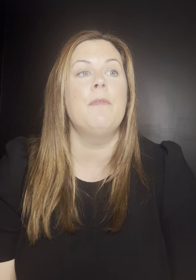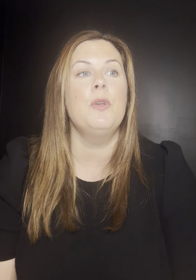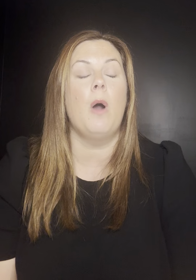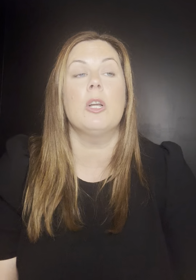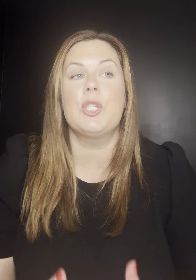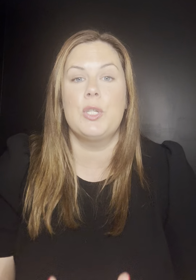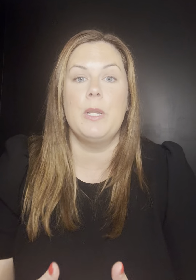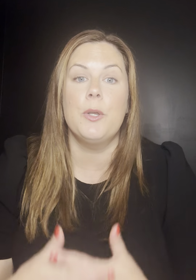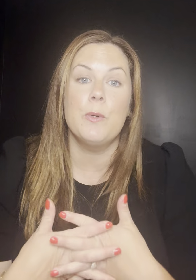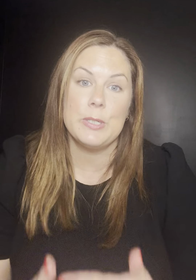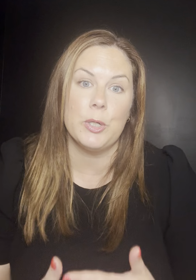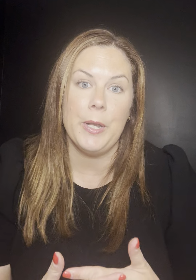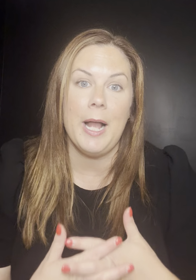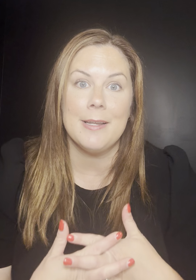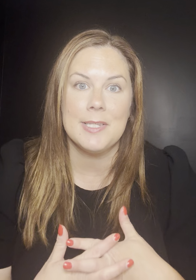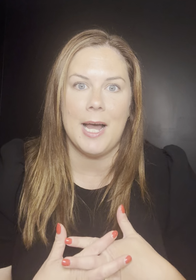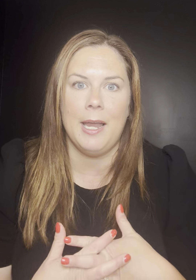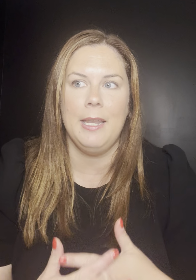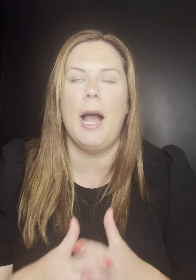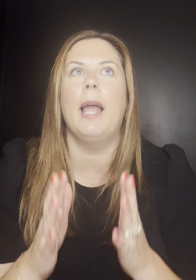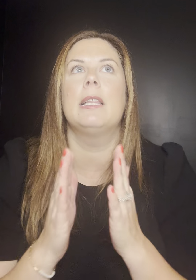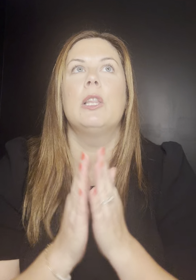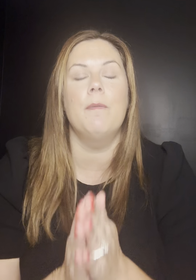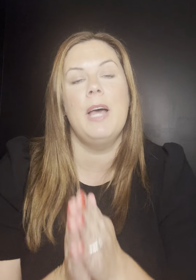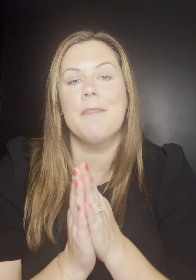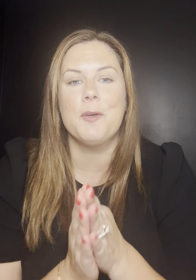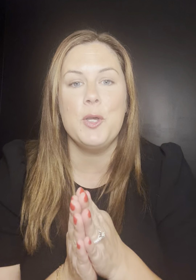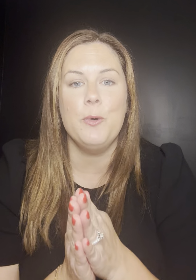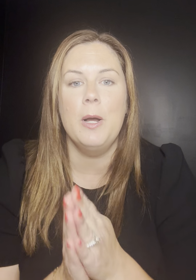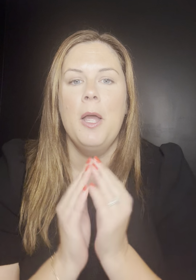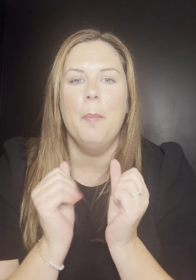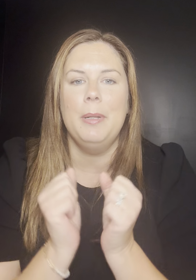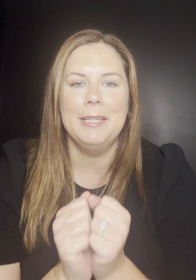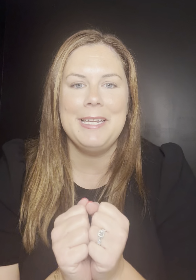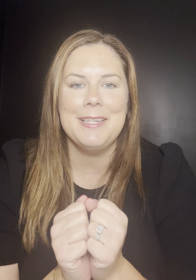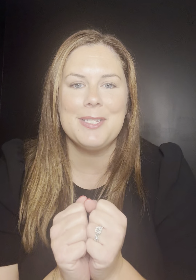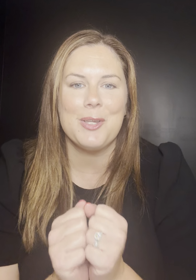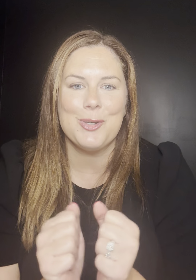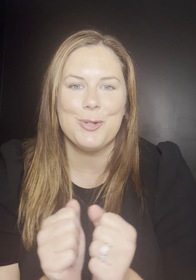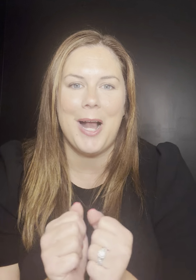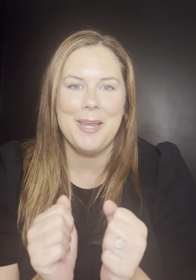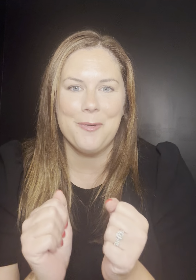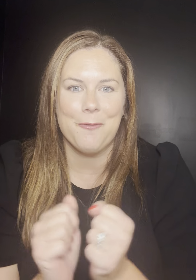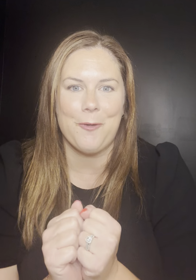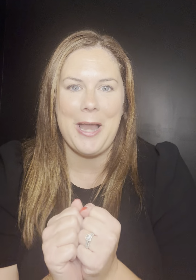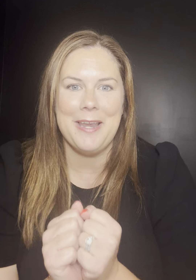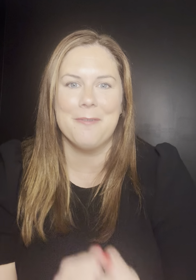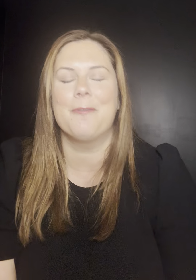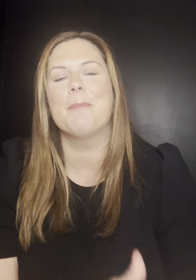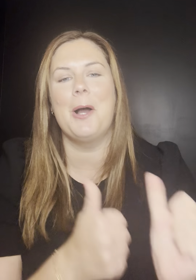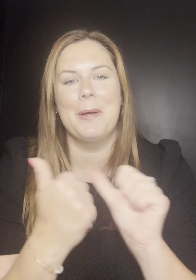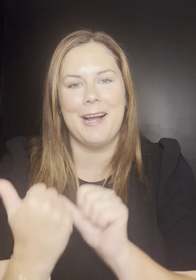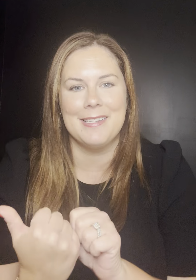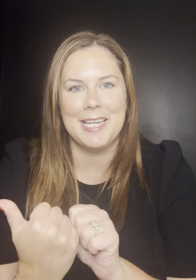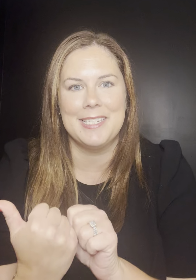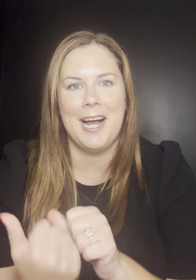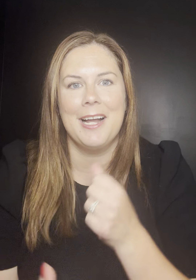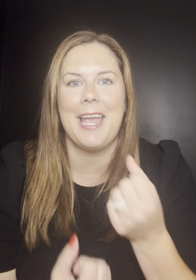you are a student who is learning how to sign, I love that for you. Please try and refrain from going on TikTok